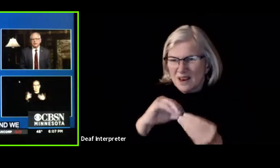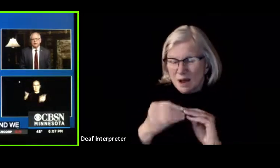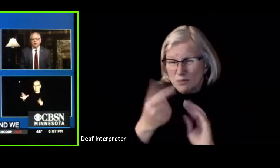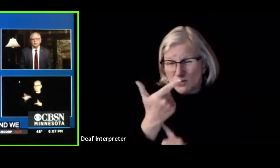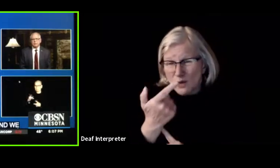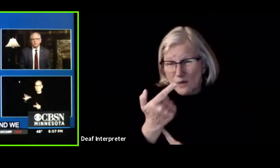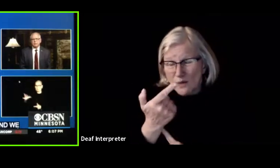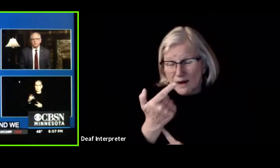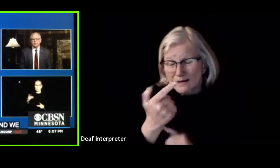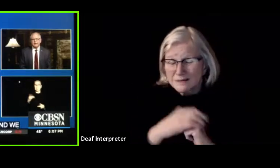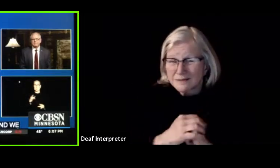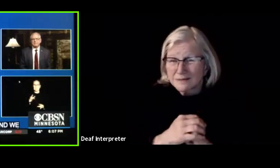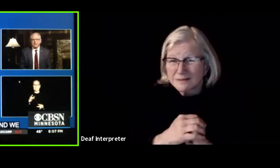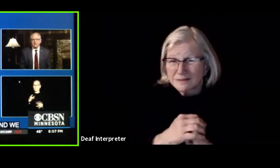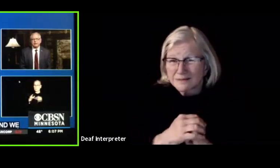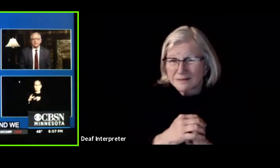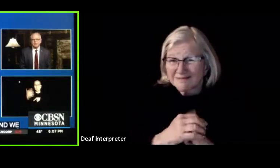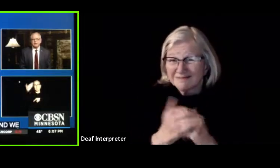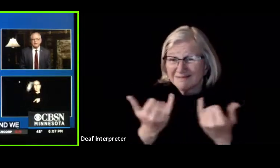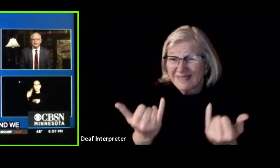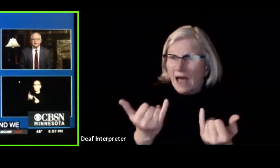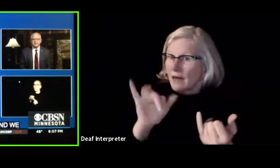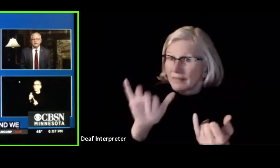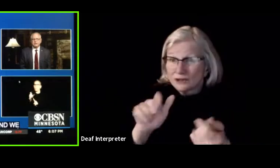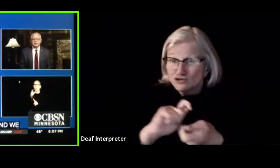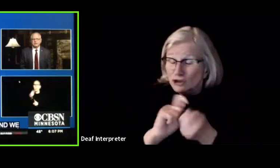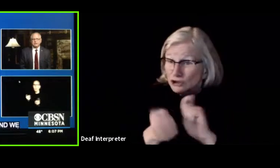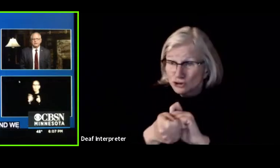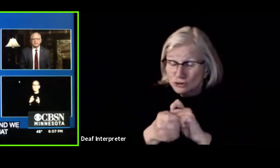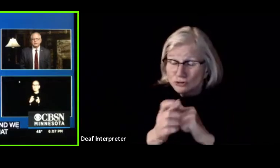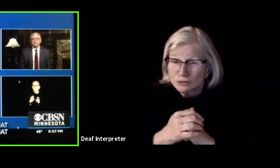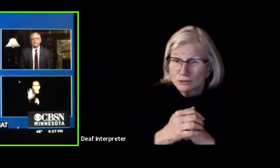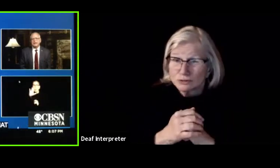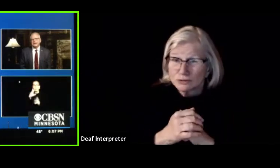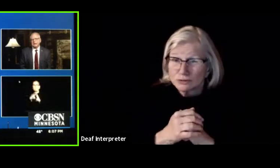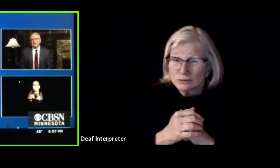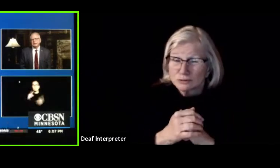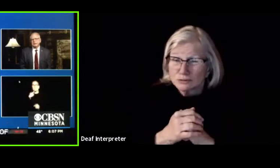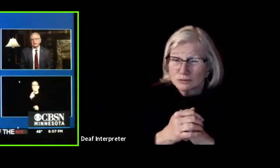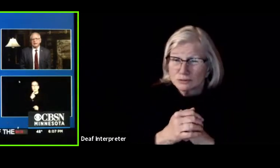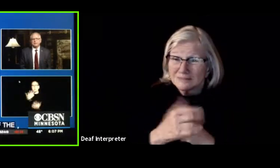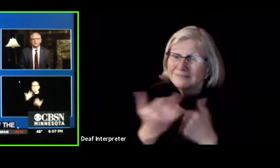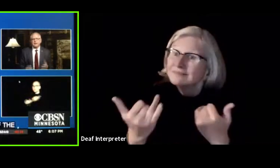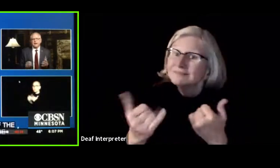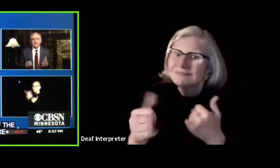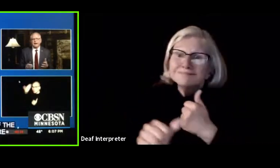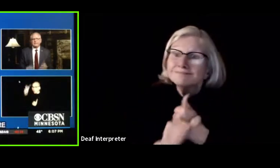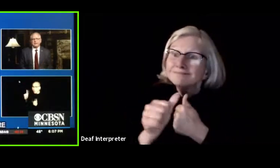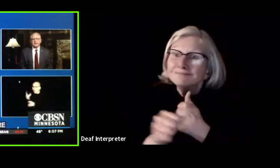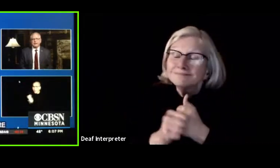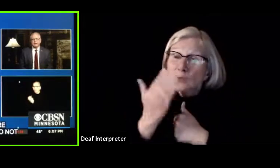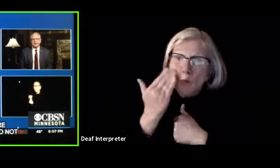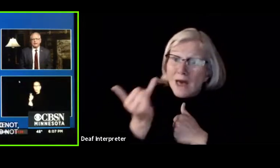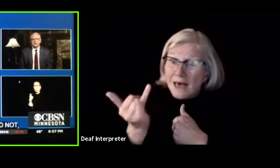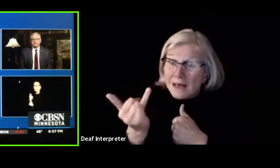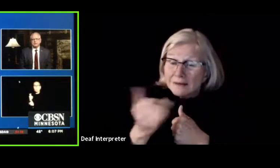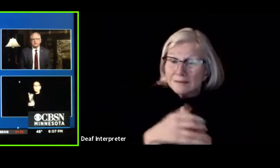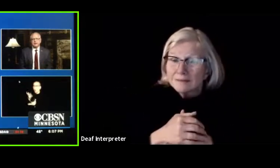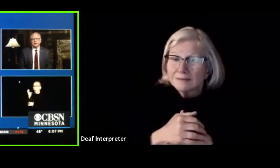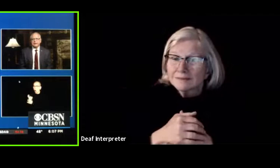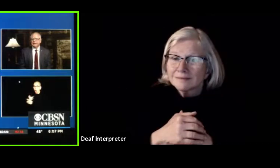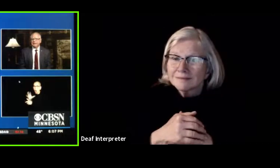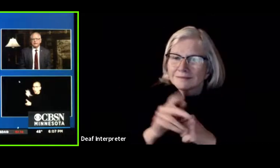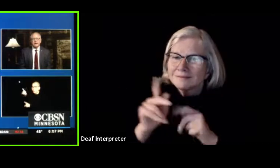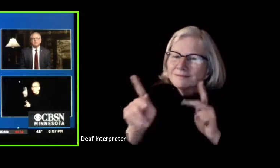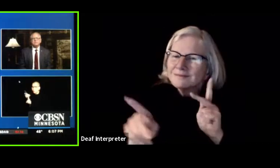don't know. That's very, very dangerous, because if we can't test and if we can't isolate, the